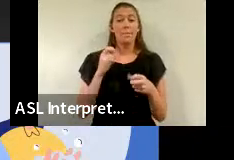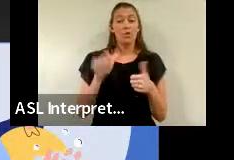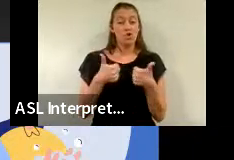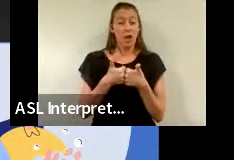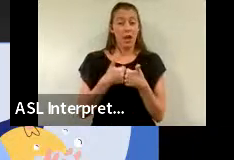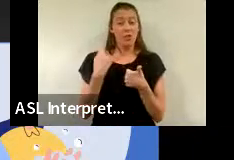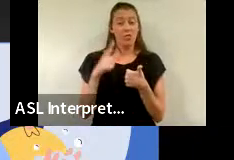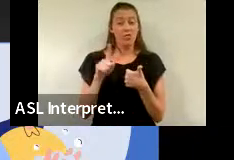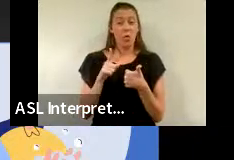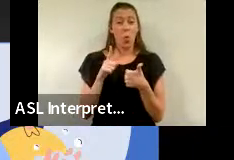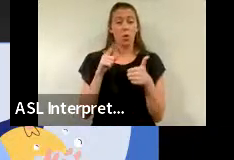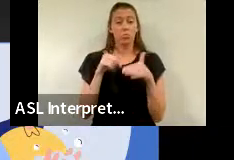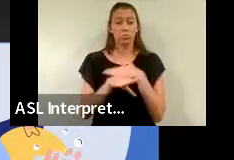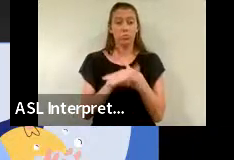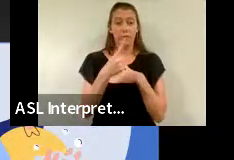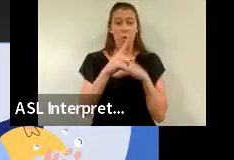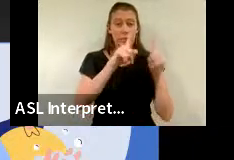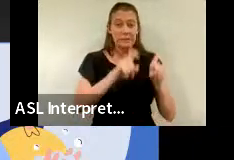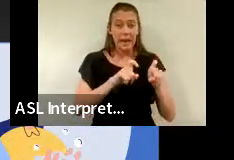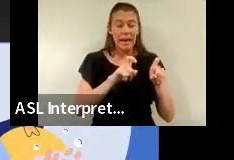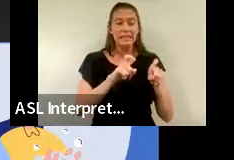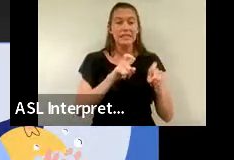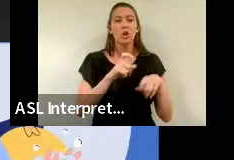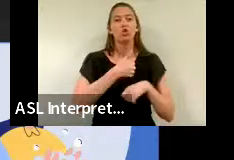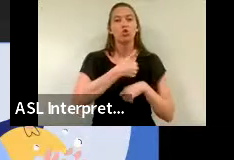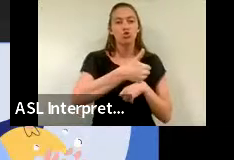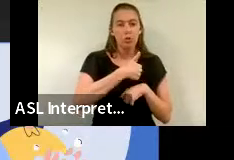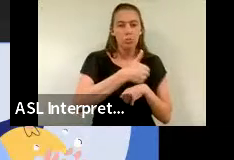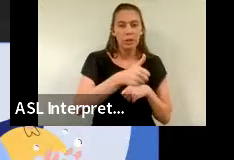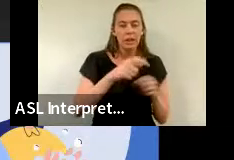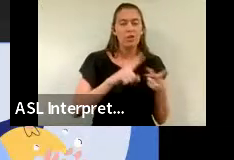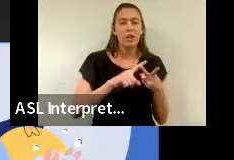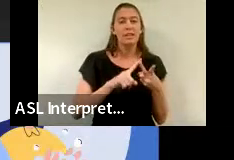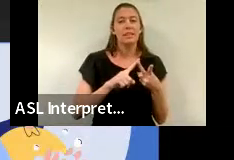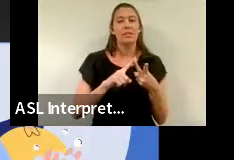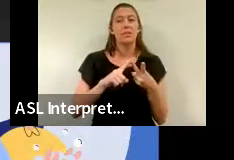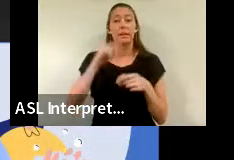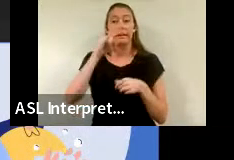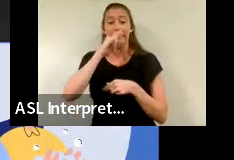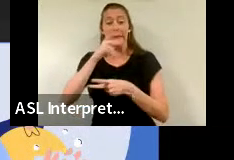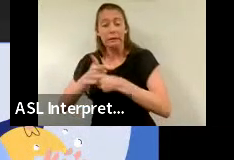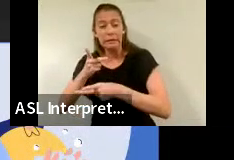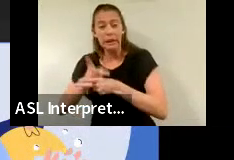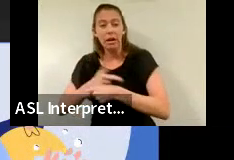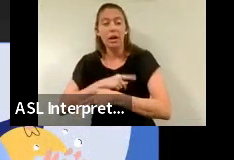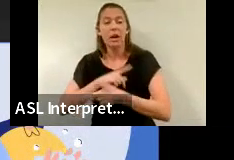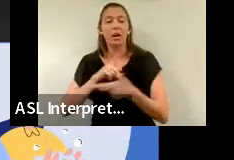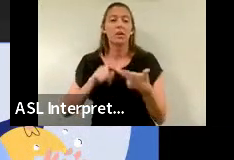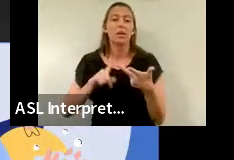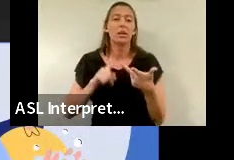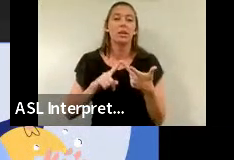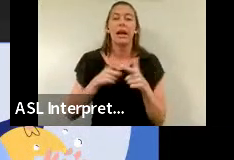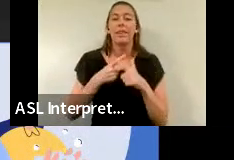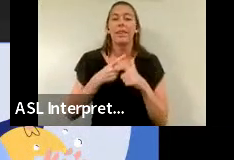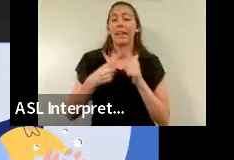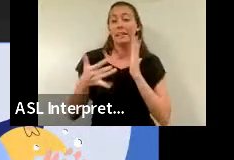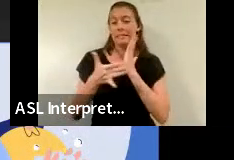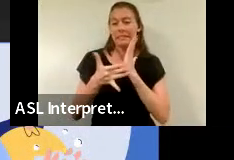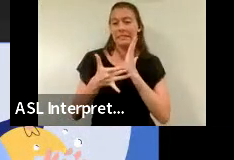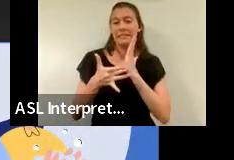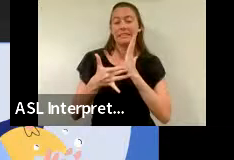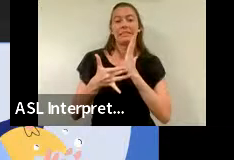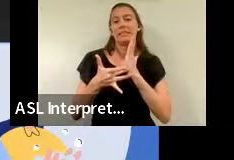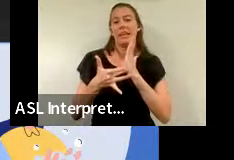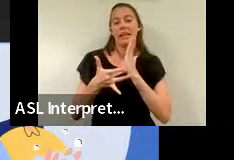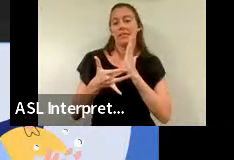dependent care needs, and enrollment in testing through technical barriers. And I'll just say about